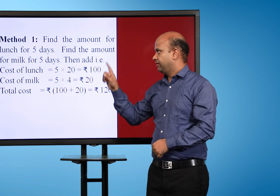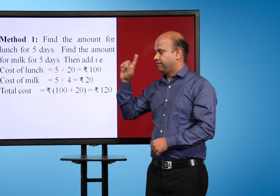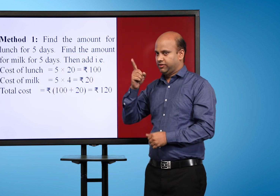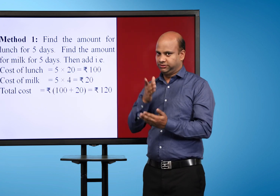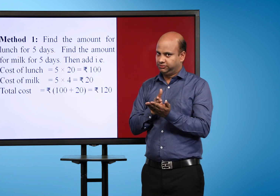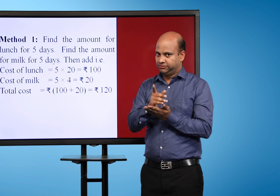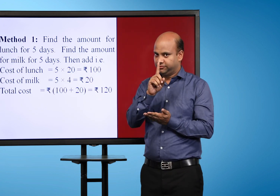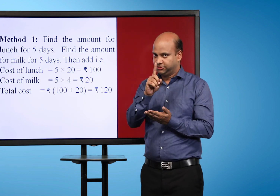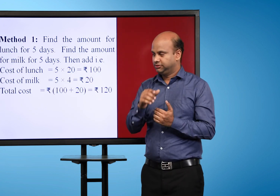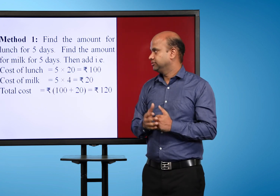Method 1.